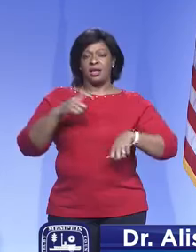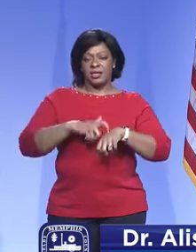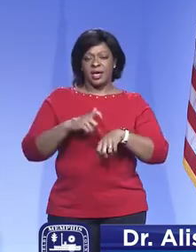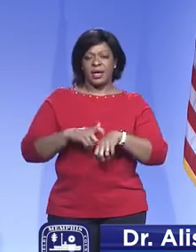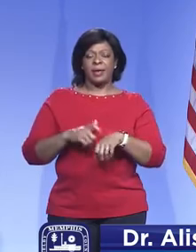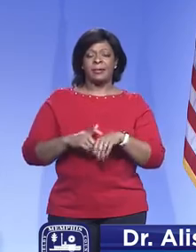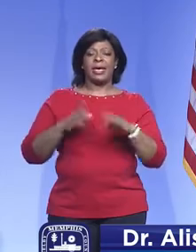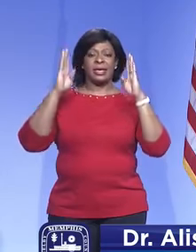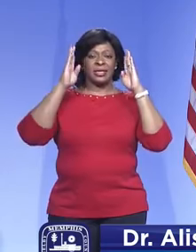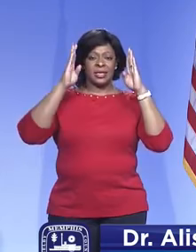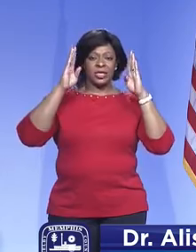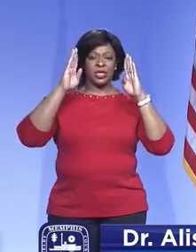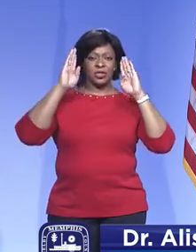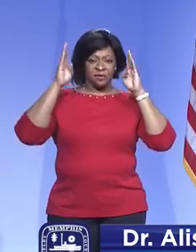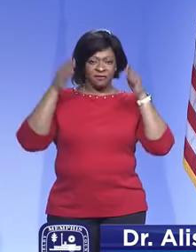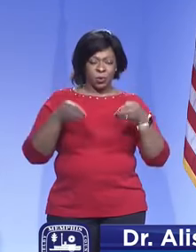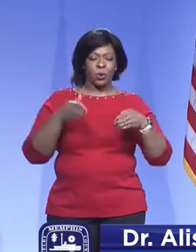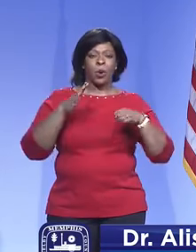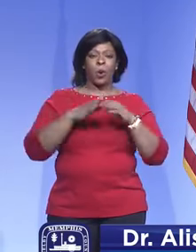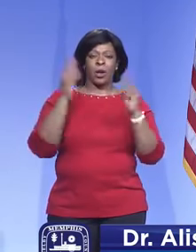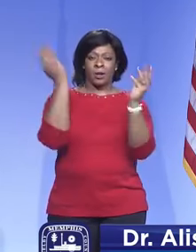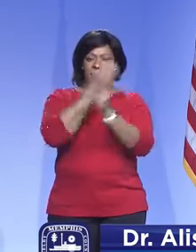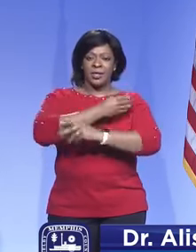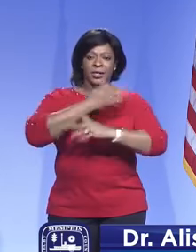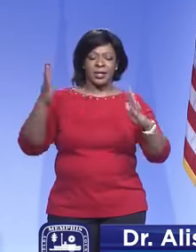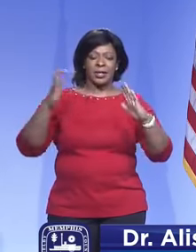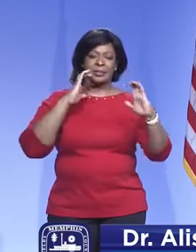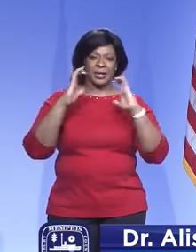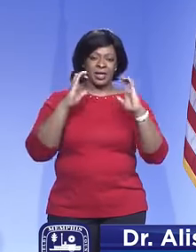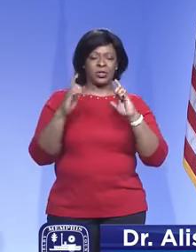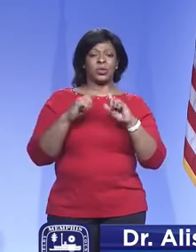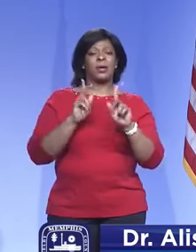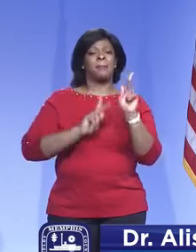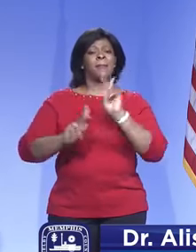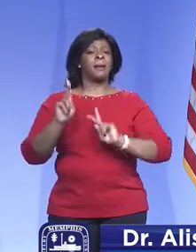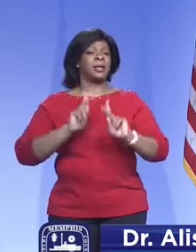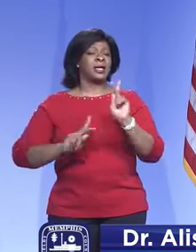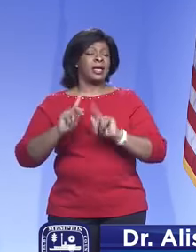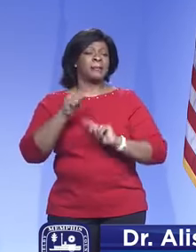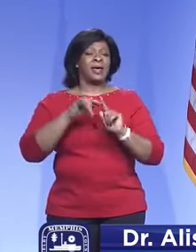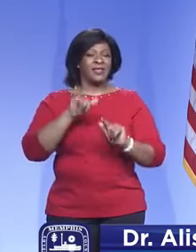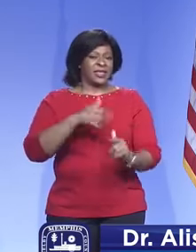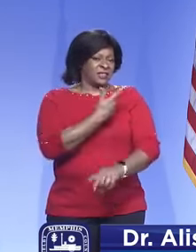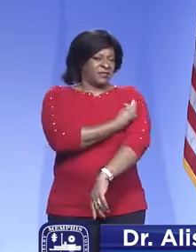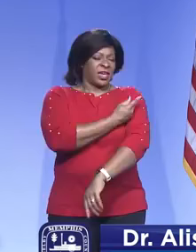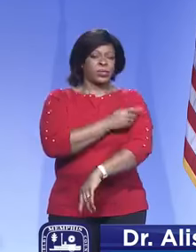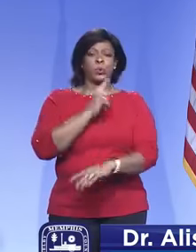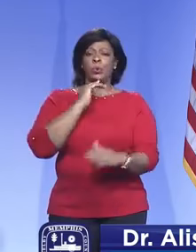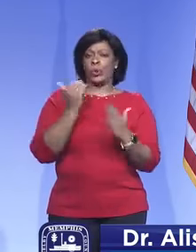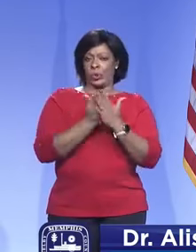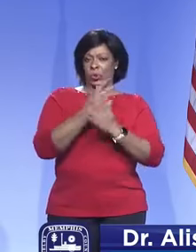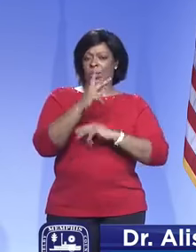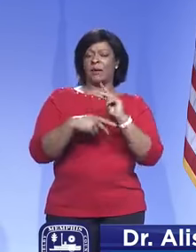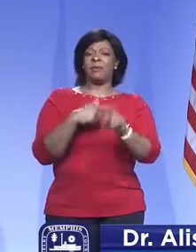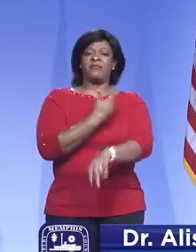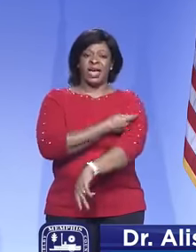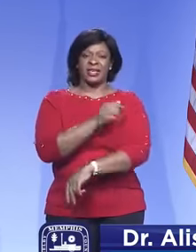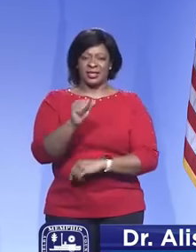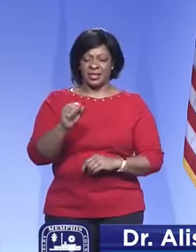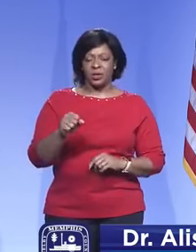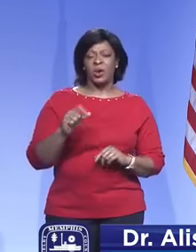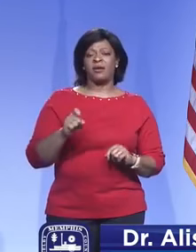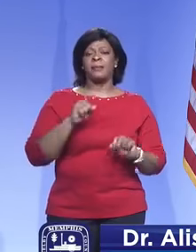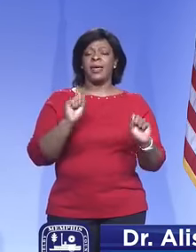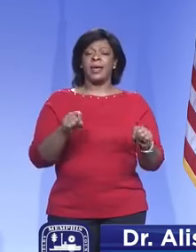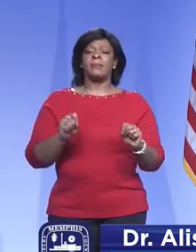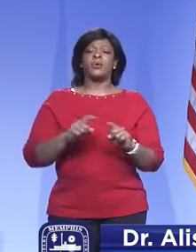put attention into communicating to the general public about this vaccine. It's a new type of vaccine, so we need to be